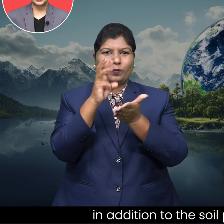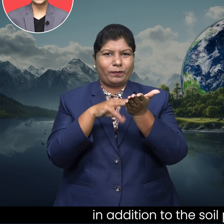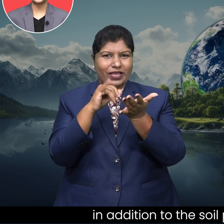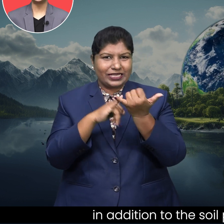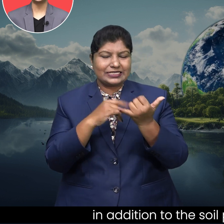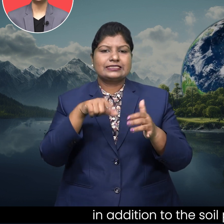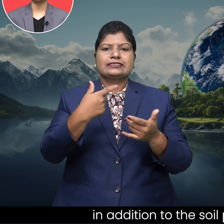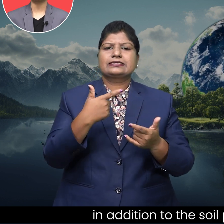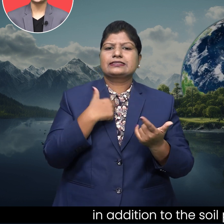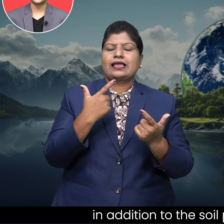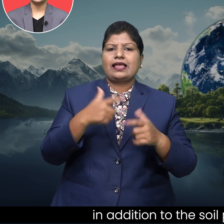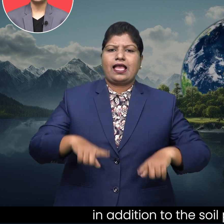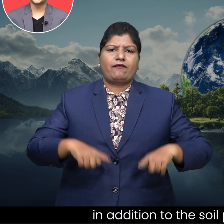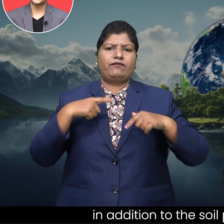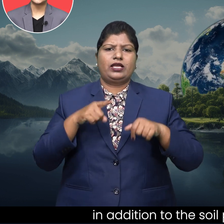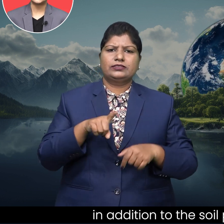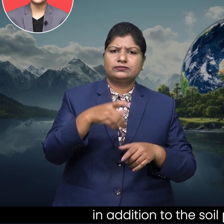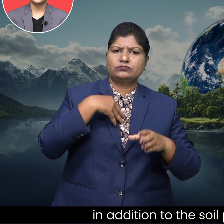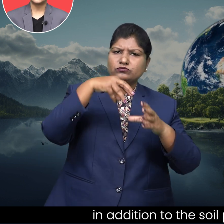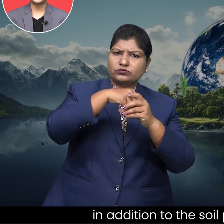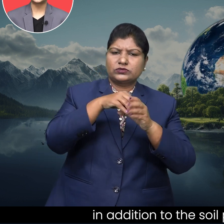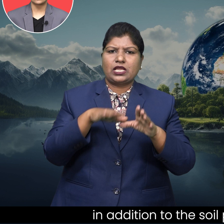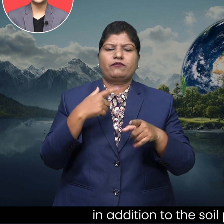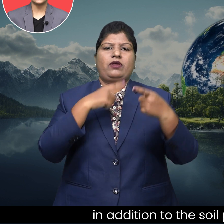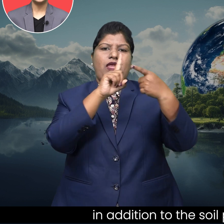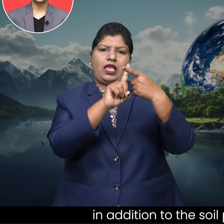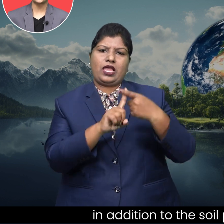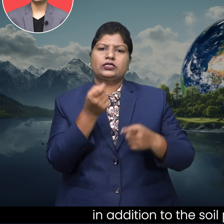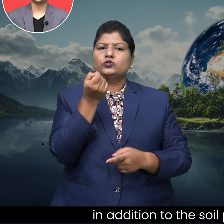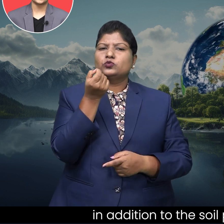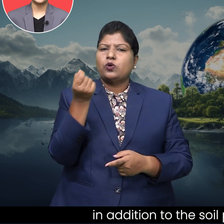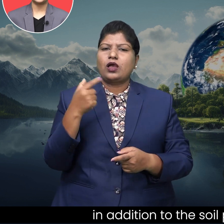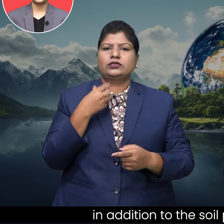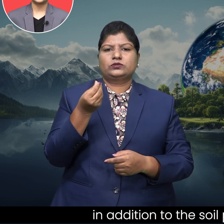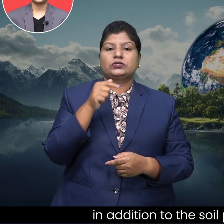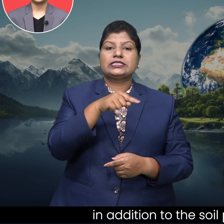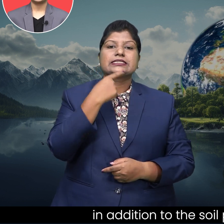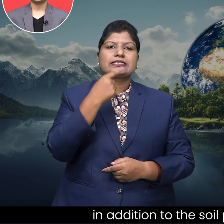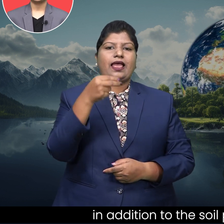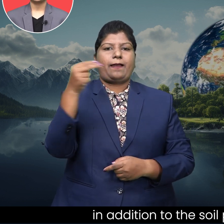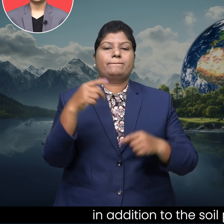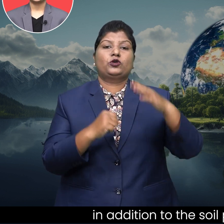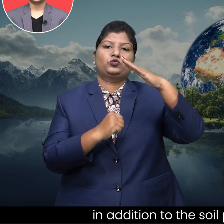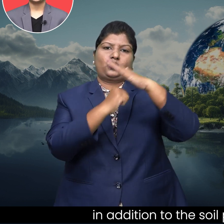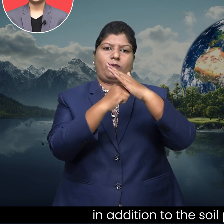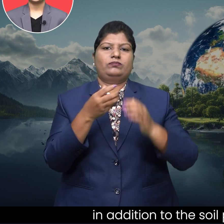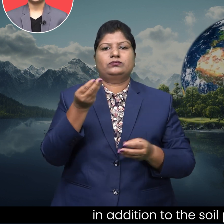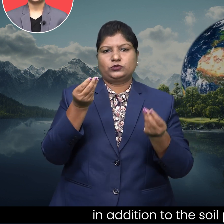organisms in addition to the soil particles is called the topsoil.